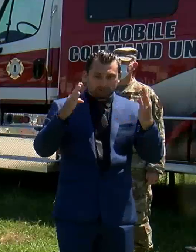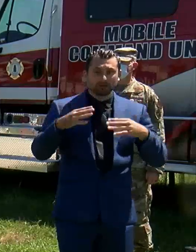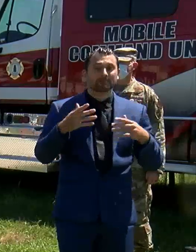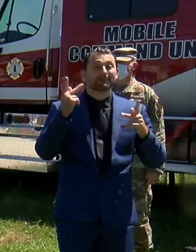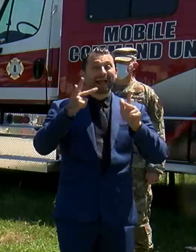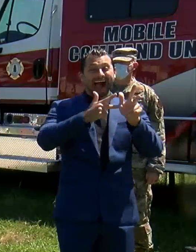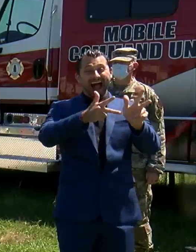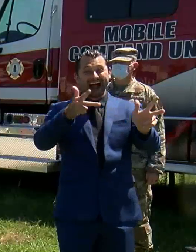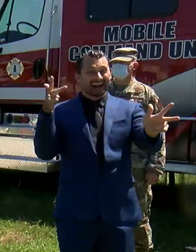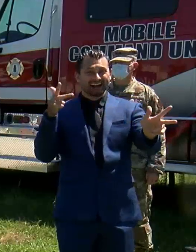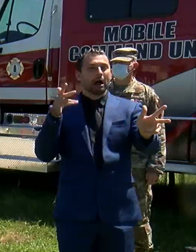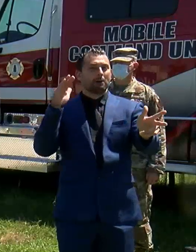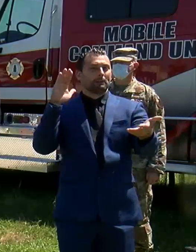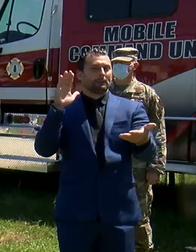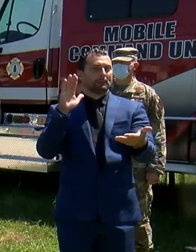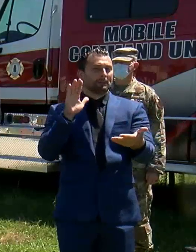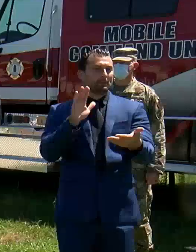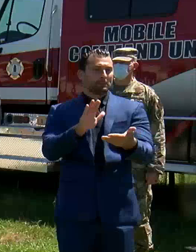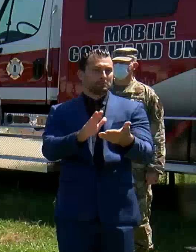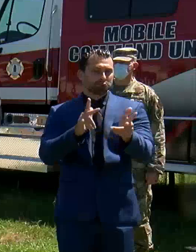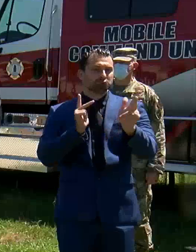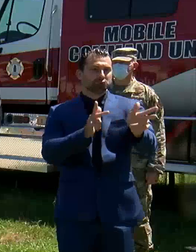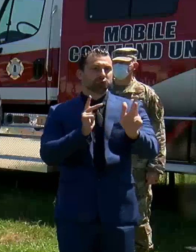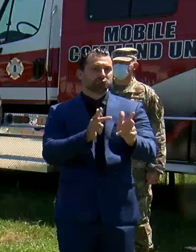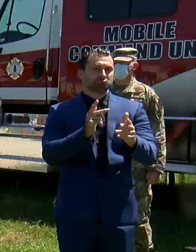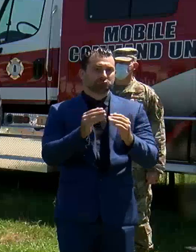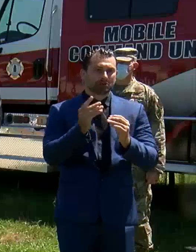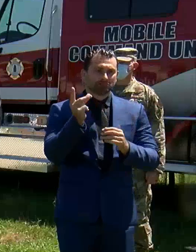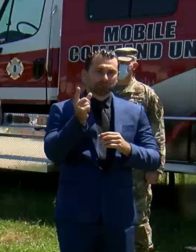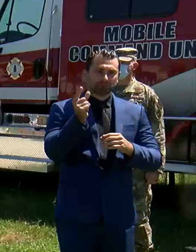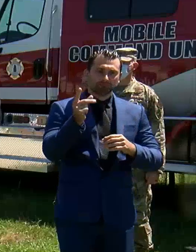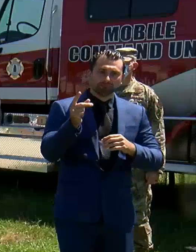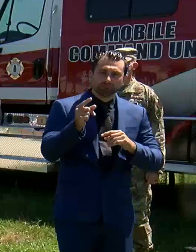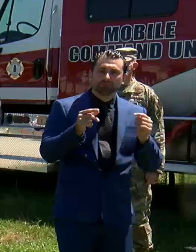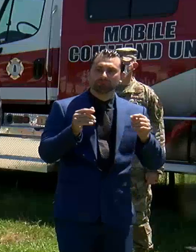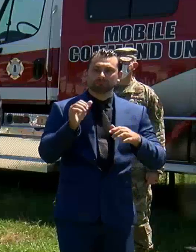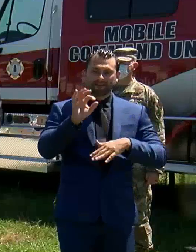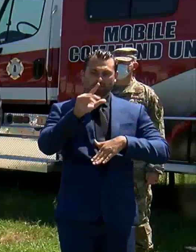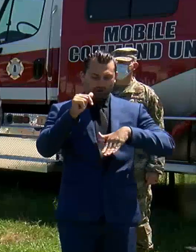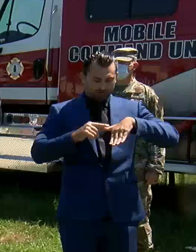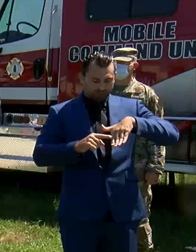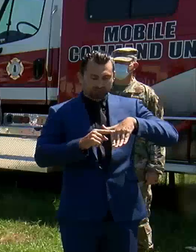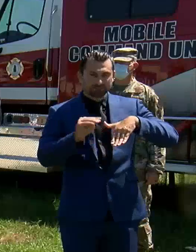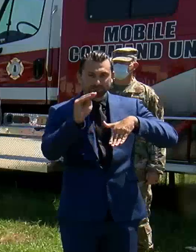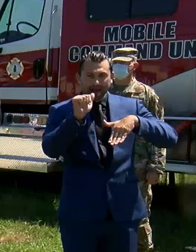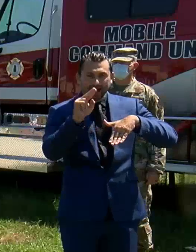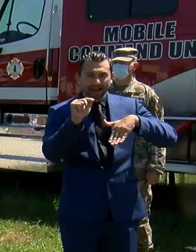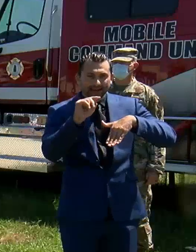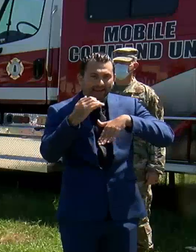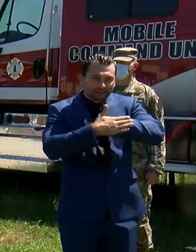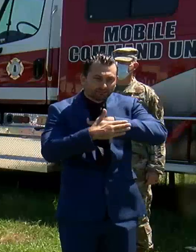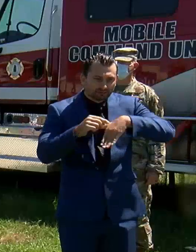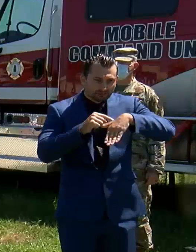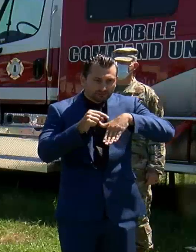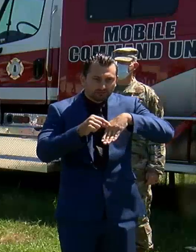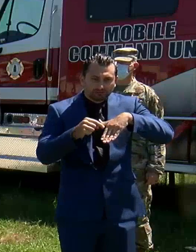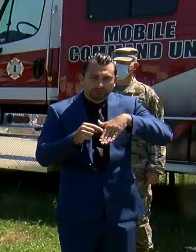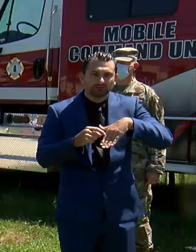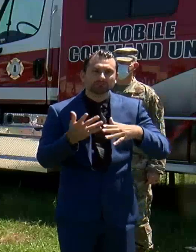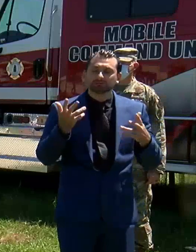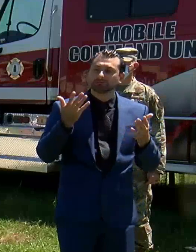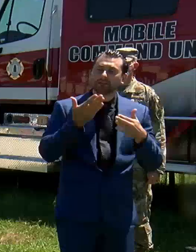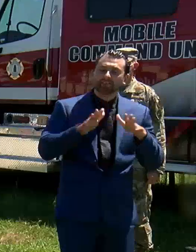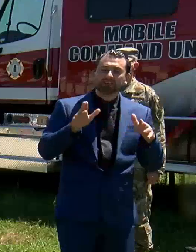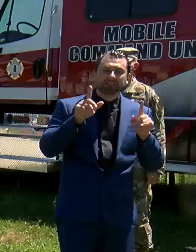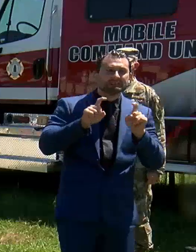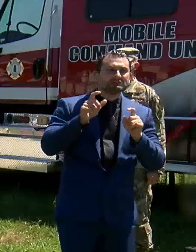populations to Sarasota, Manatee, maybe like a Duval County, and they're typically doing about 200 tests a day that go through those. This